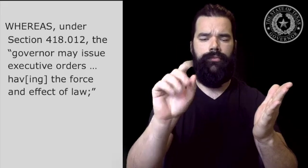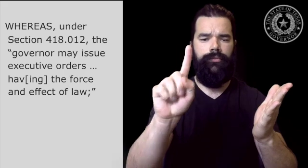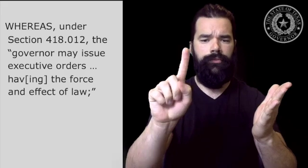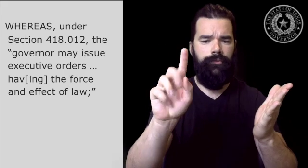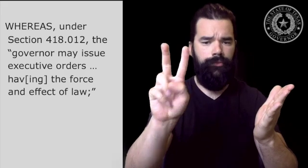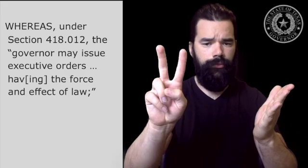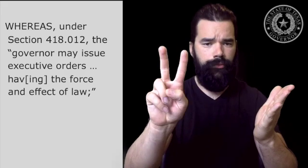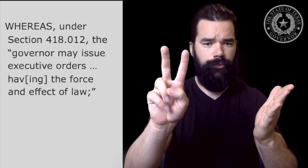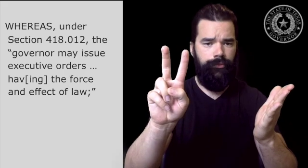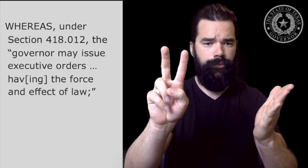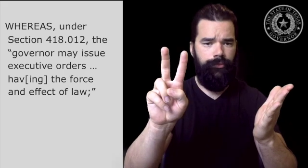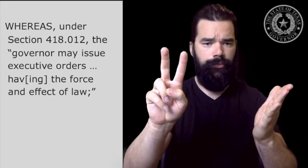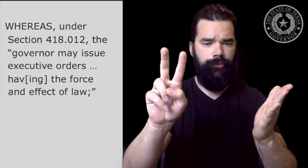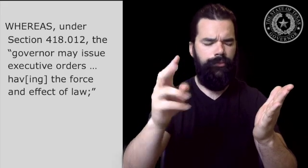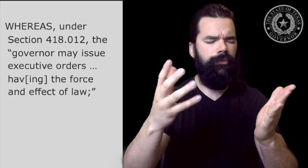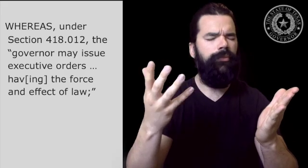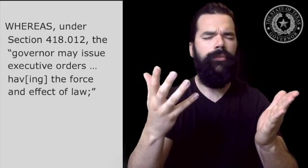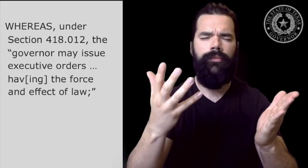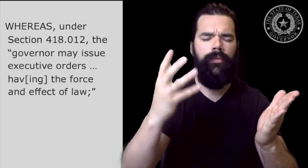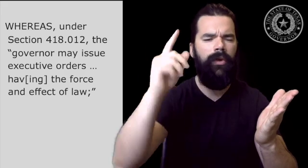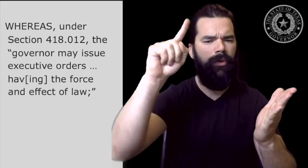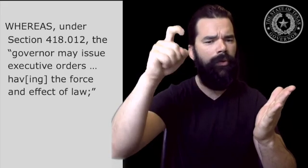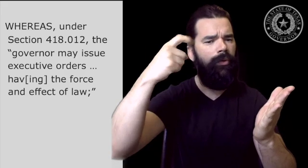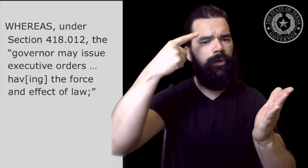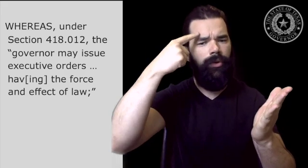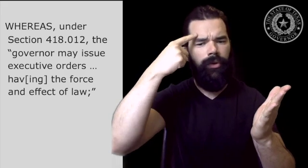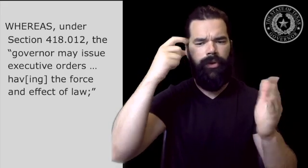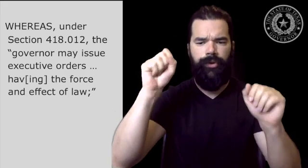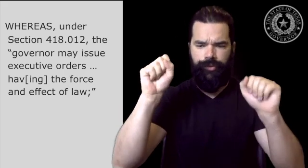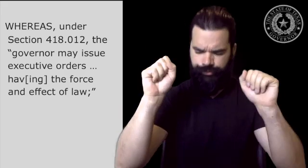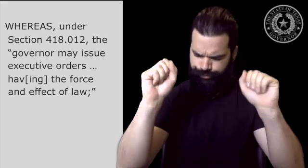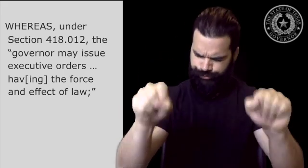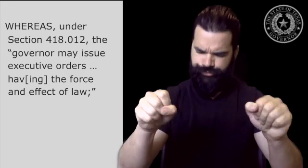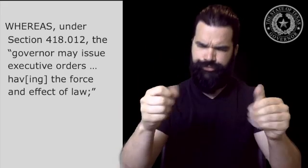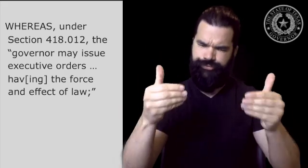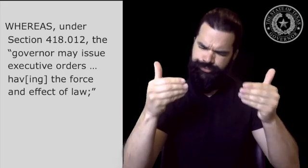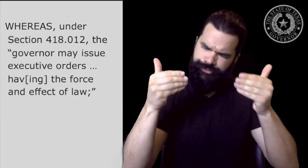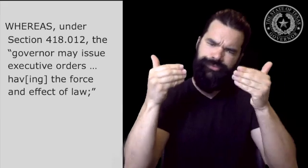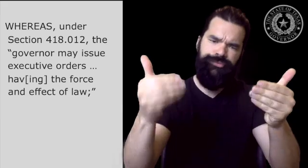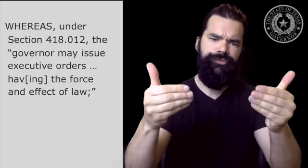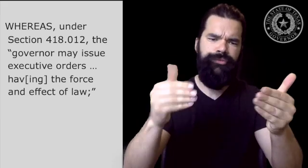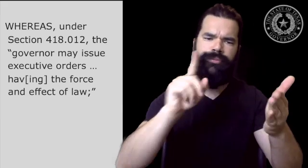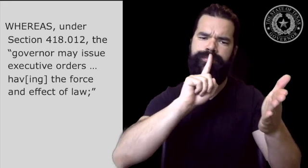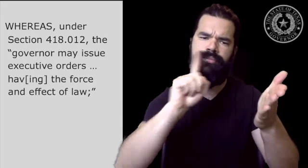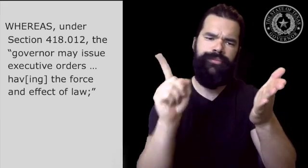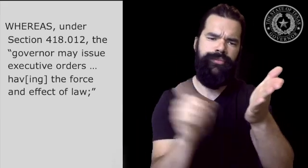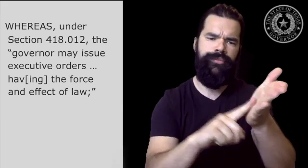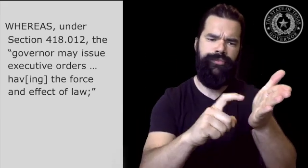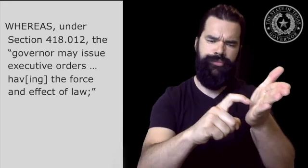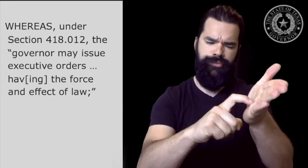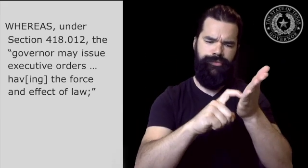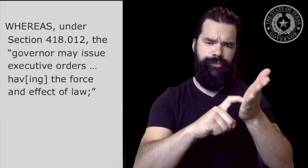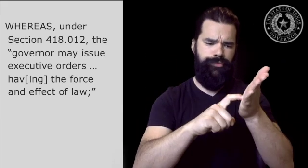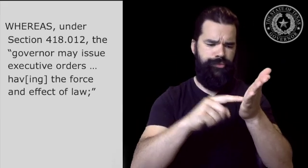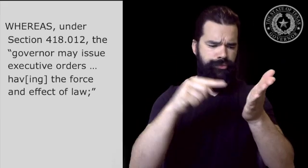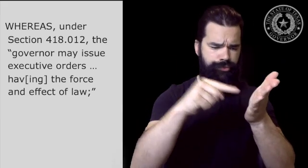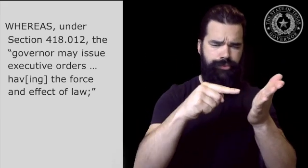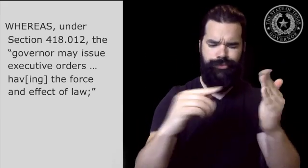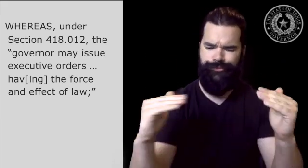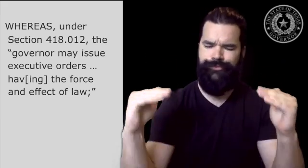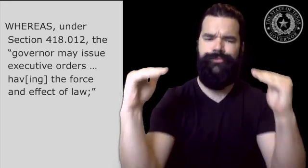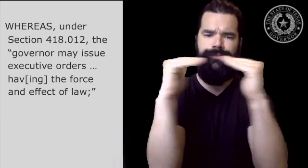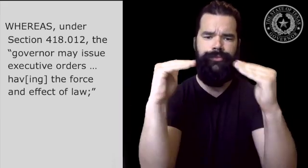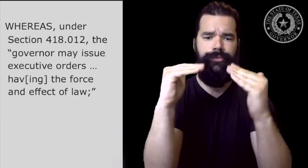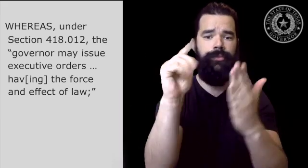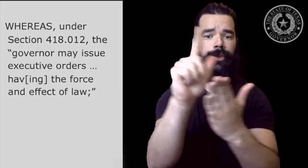418.012, the governor may issue executive orders having the force and effect of law.